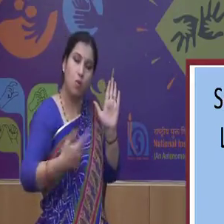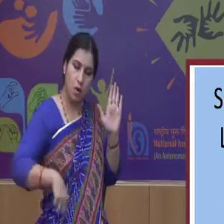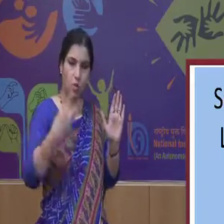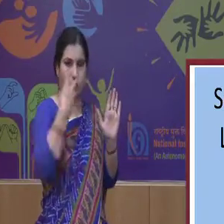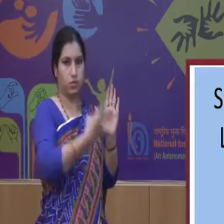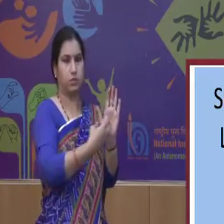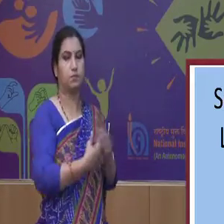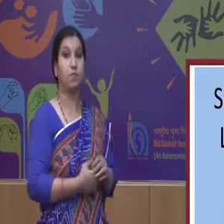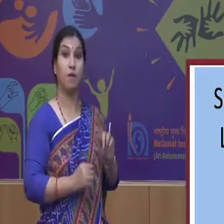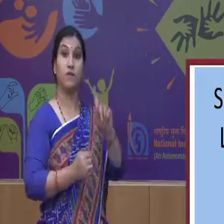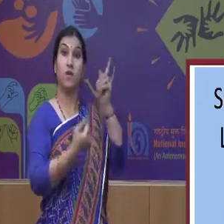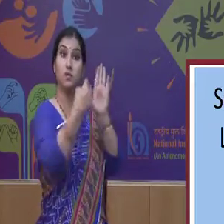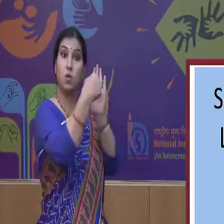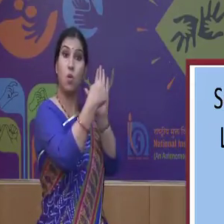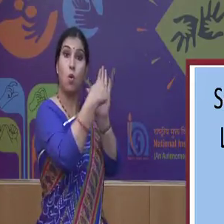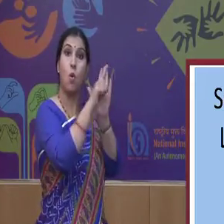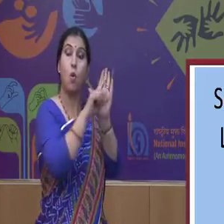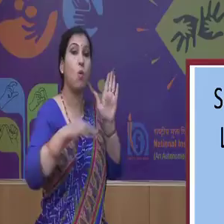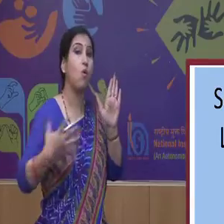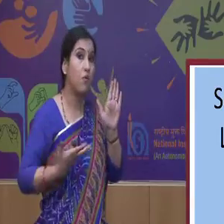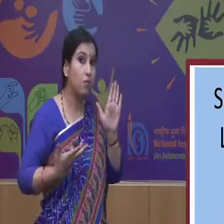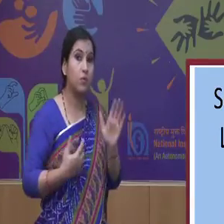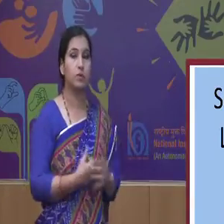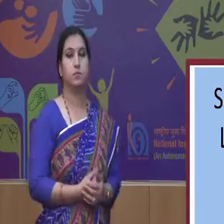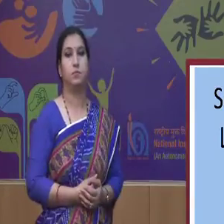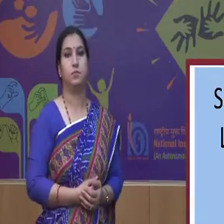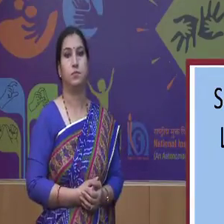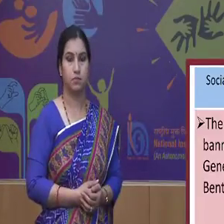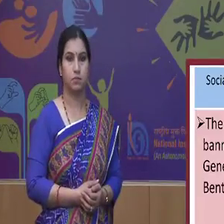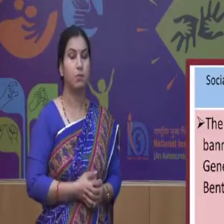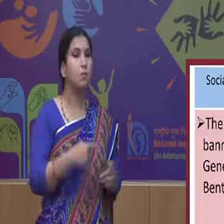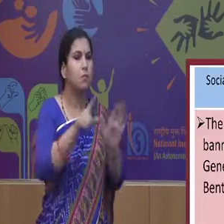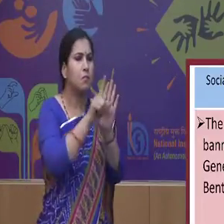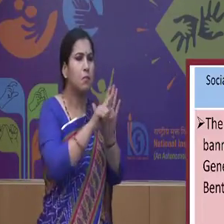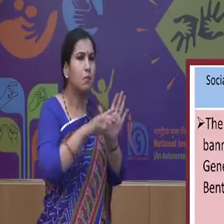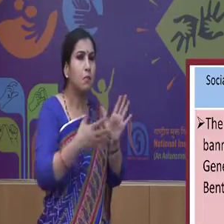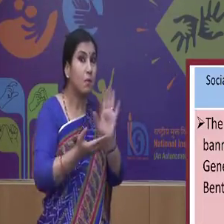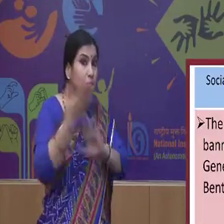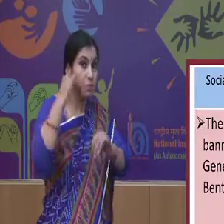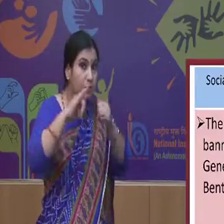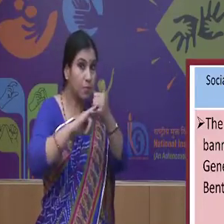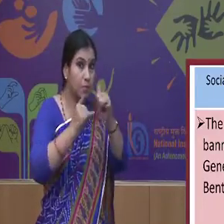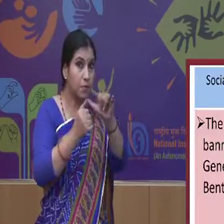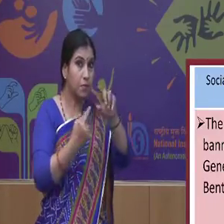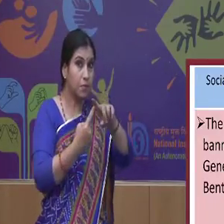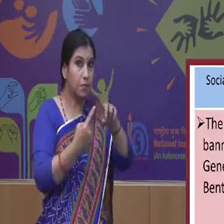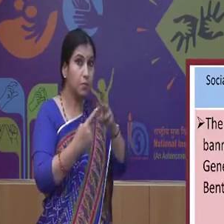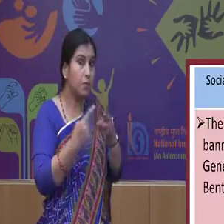The first practice, which was practice of sati, was banned by